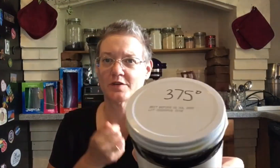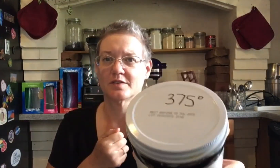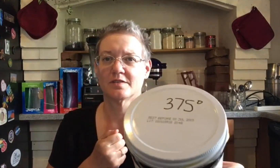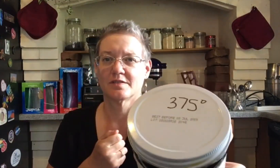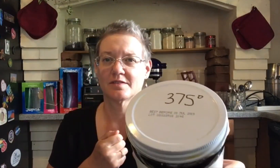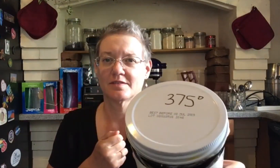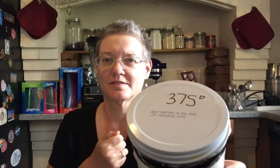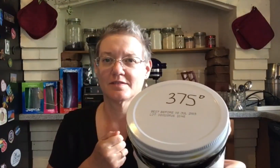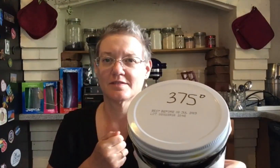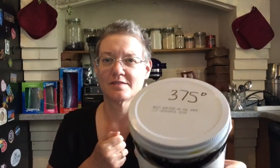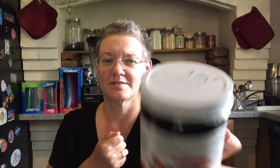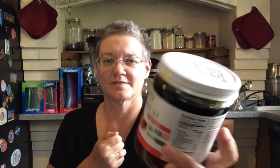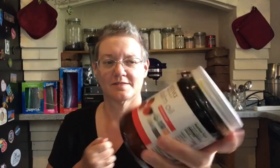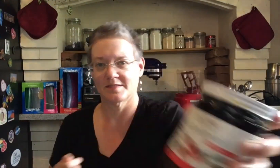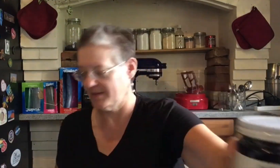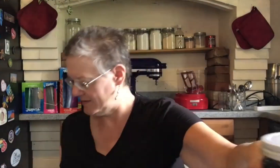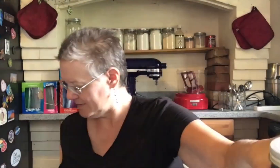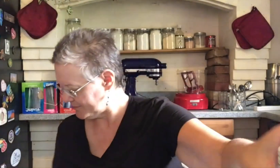Again, this is one of my favorites.